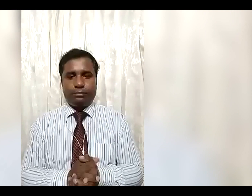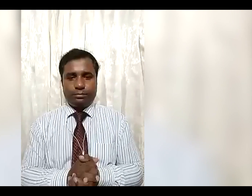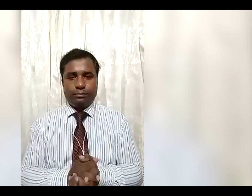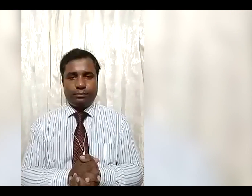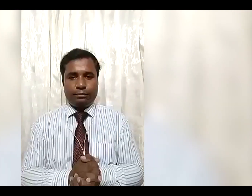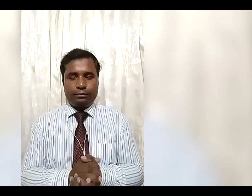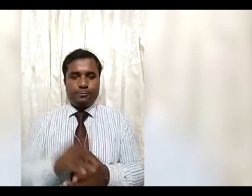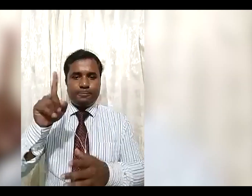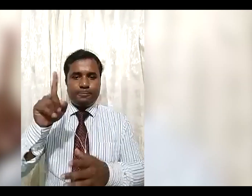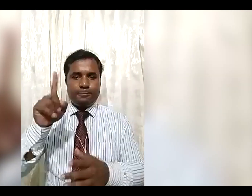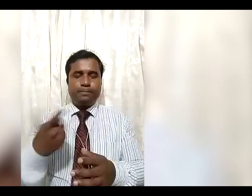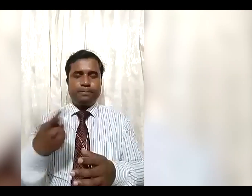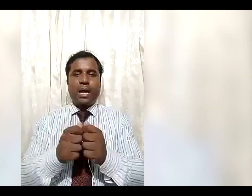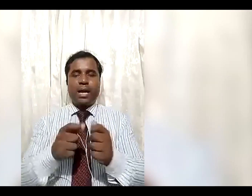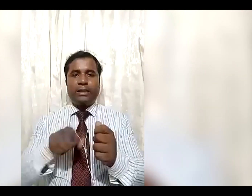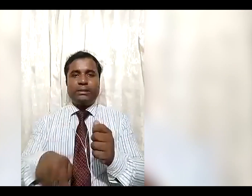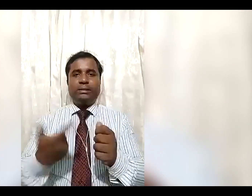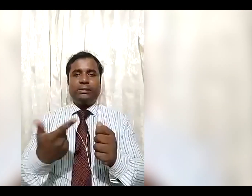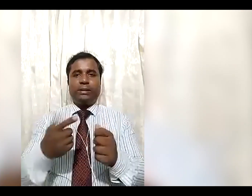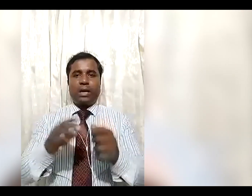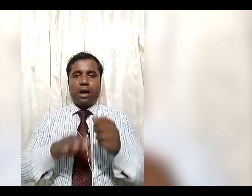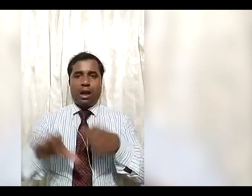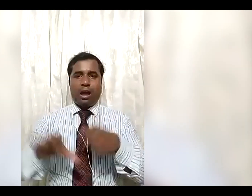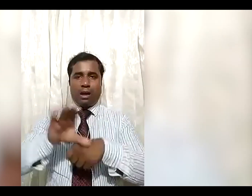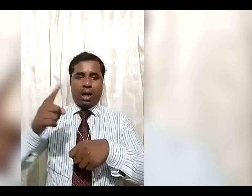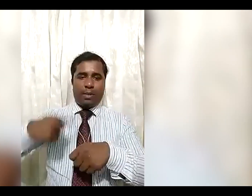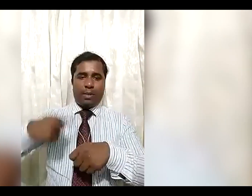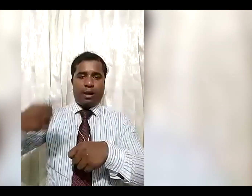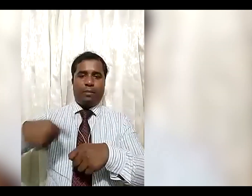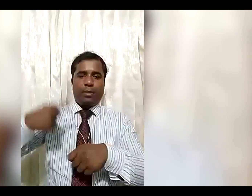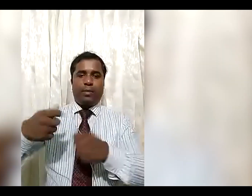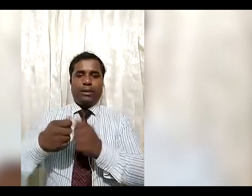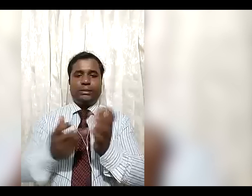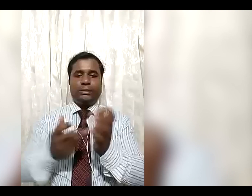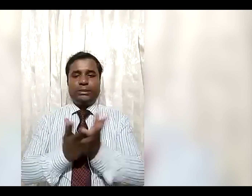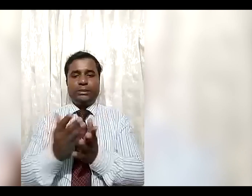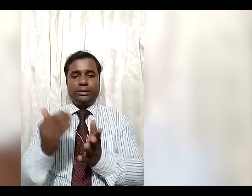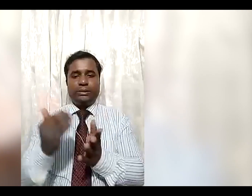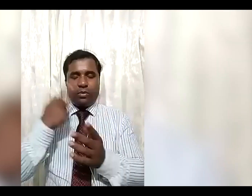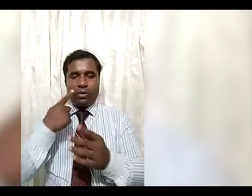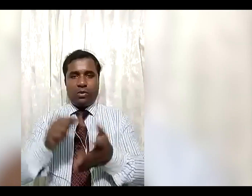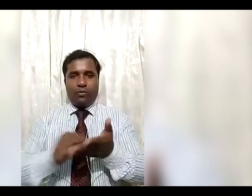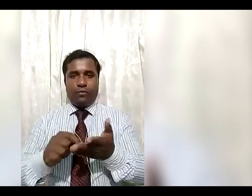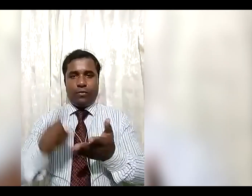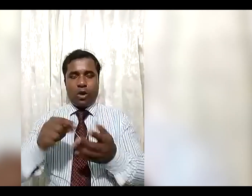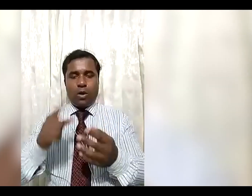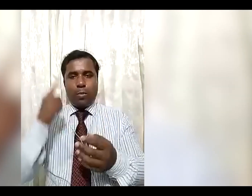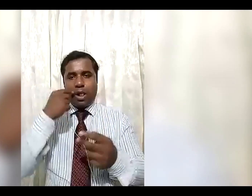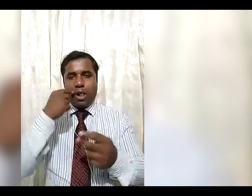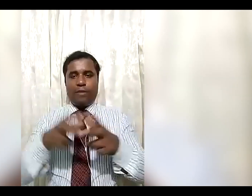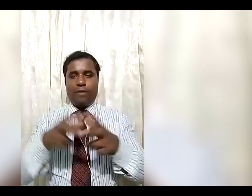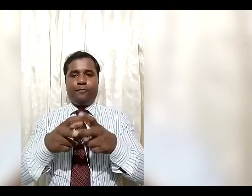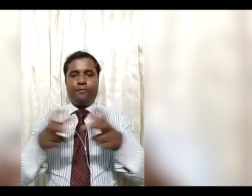fundamental freedoms of the more than 1 billion people living with disabilities worldwide. We want all people, including